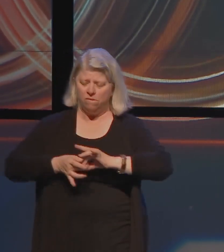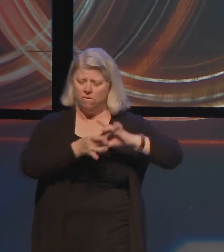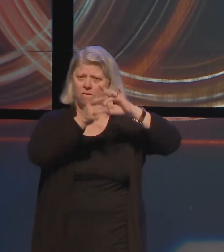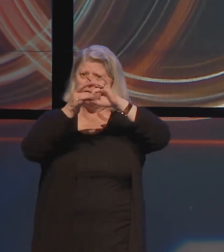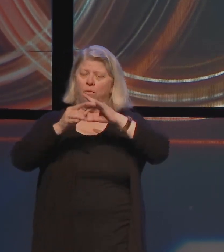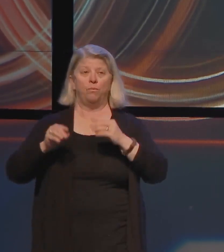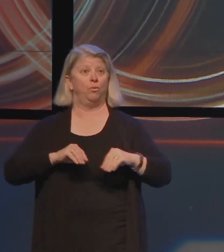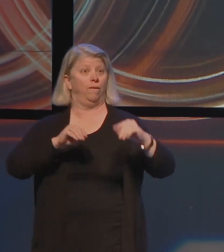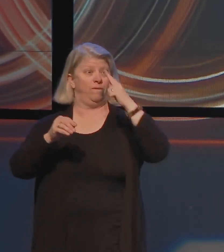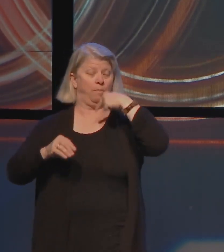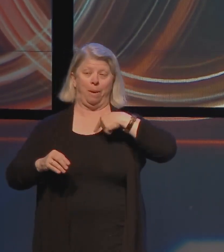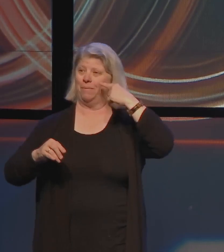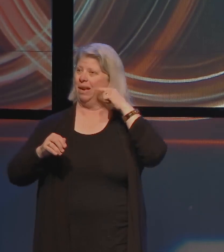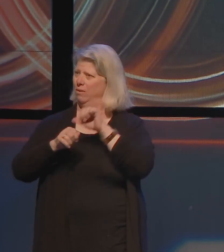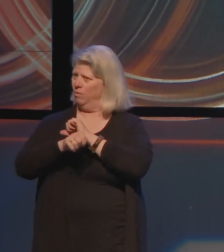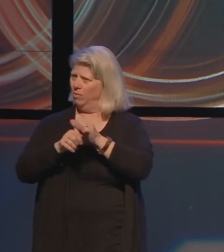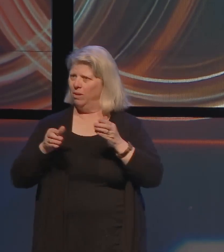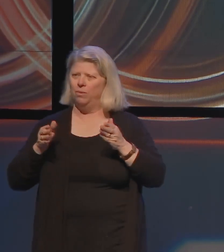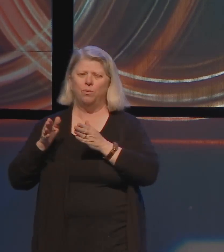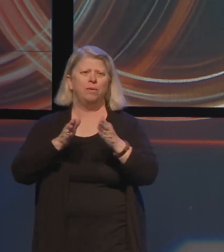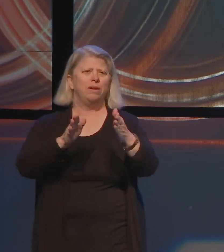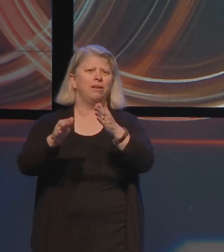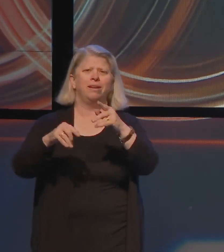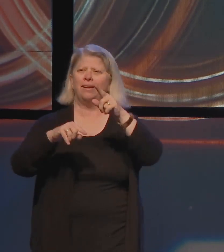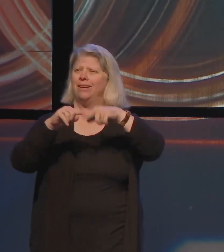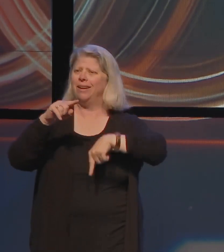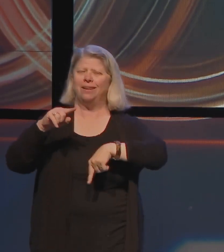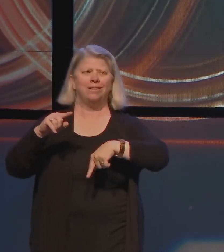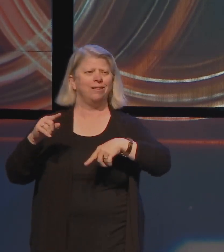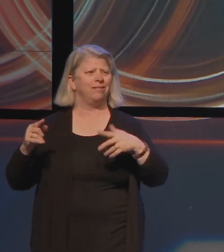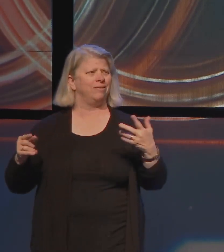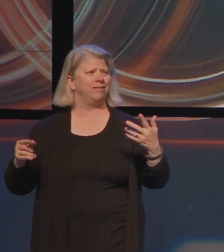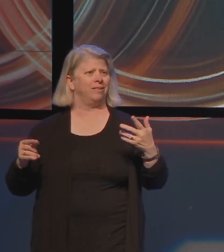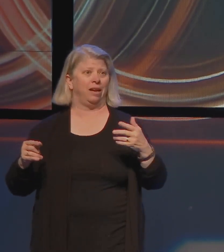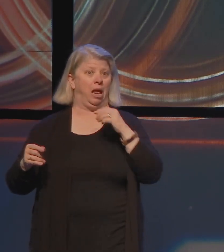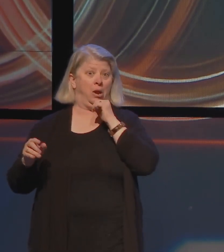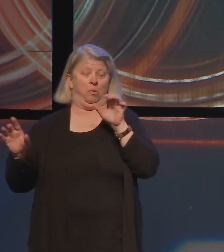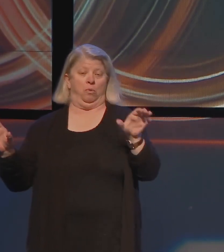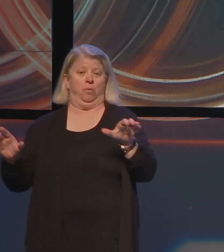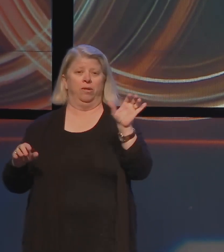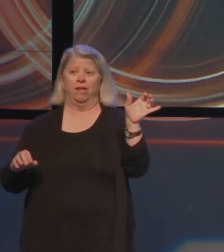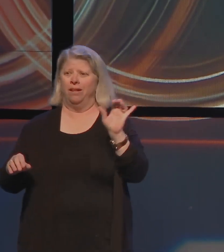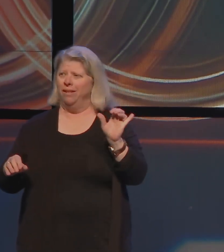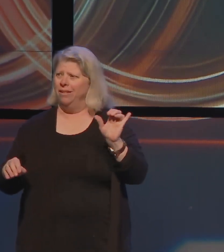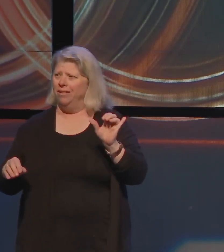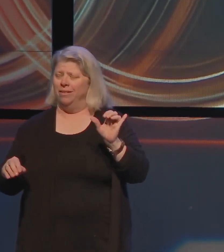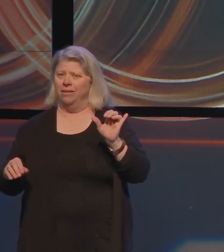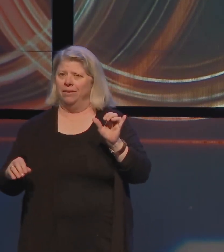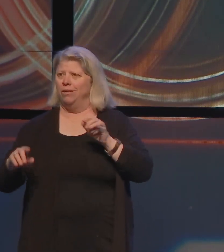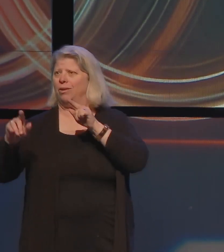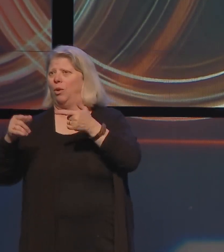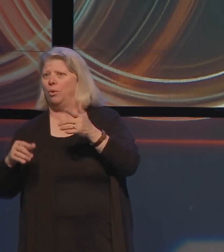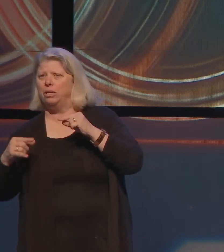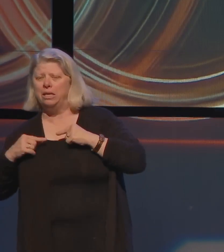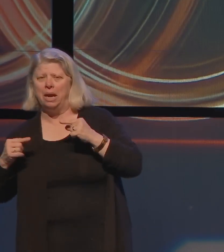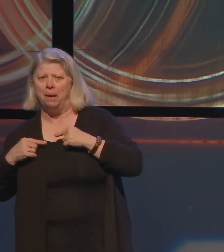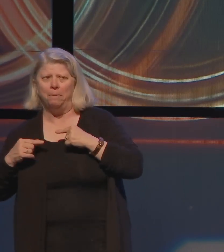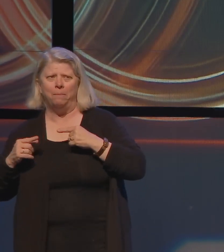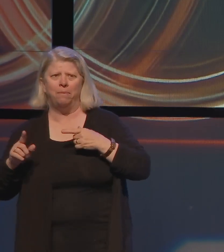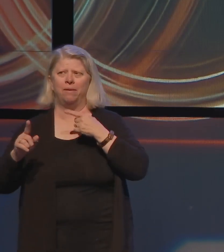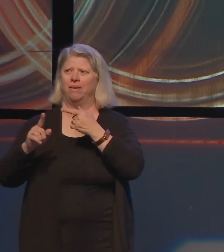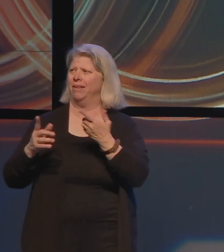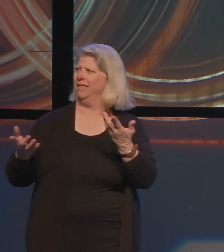know for me, my brain works in such a way that I don't do the just go to the gym for the sake of going to the